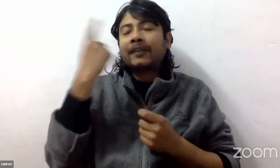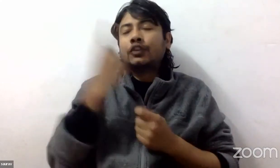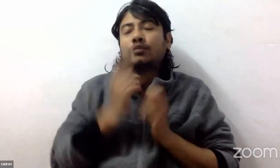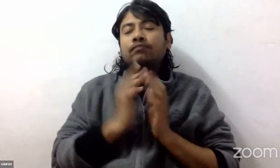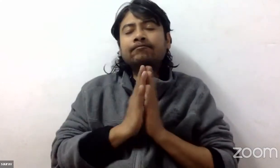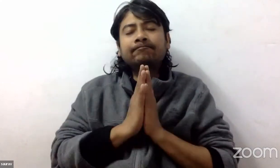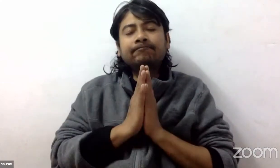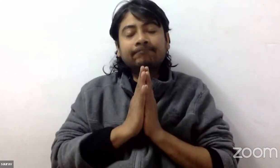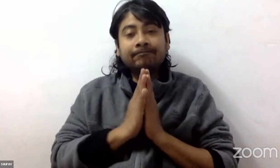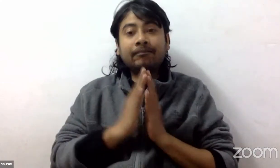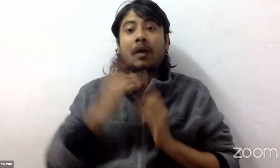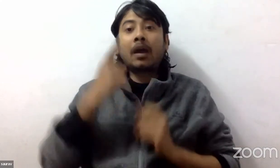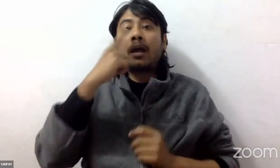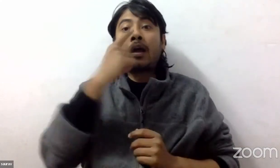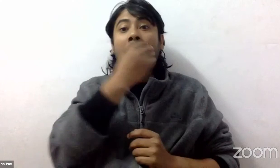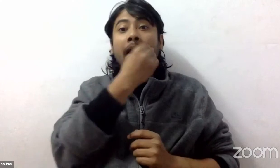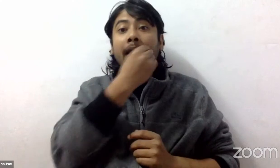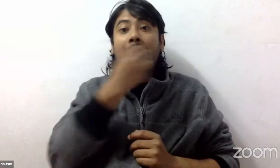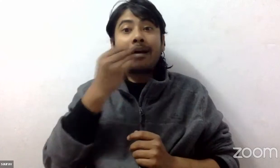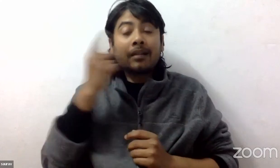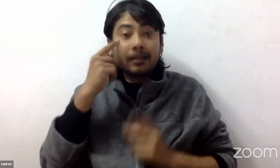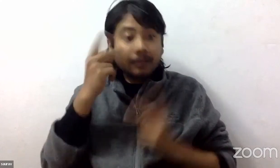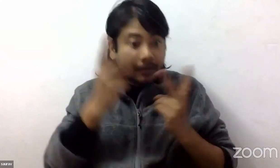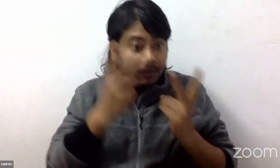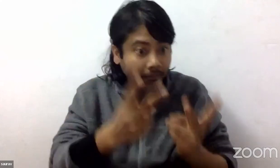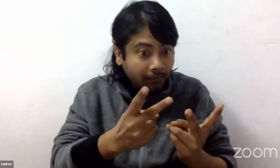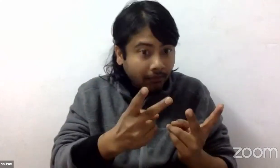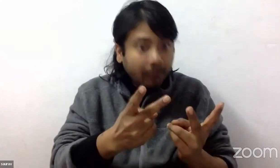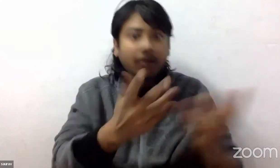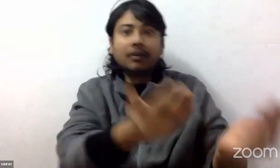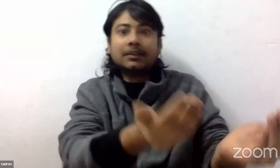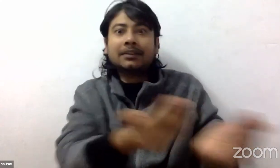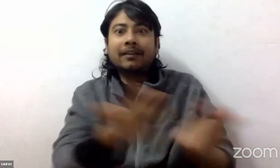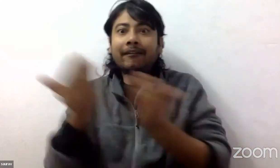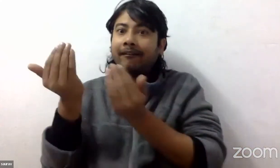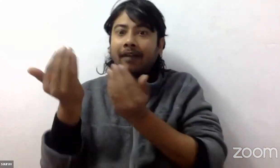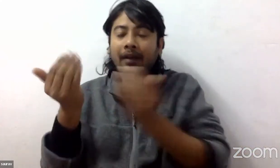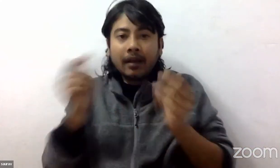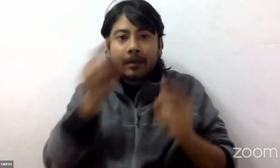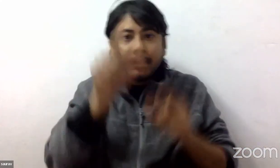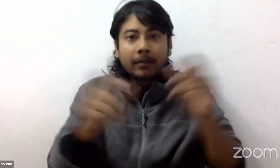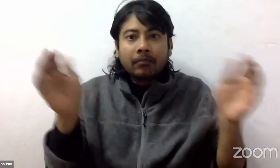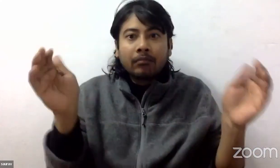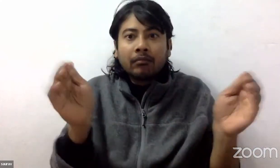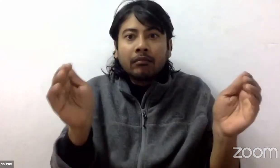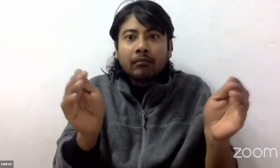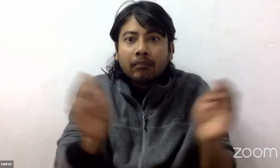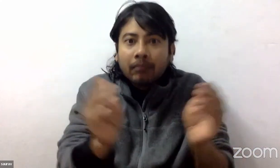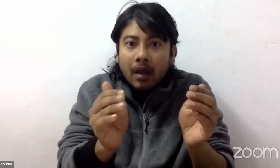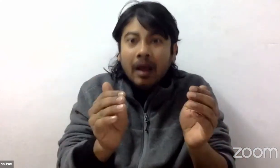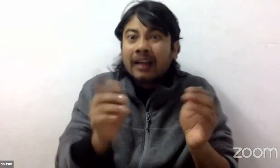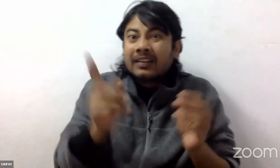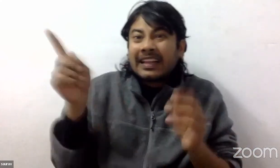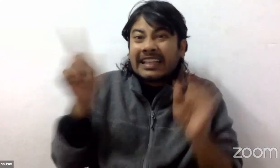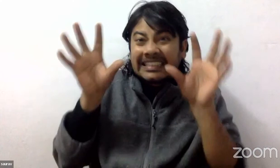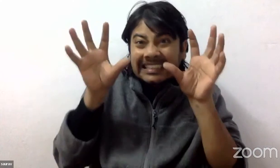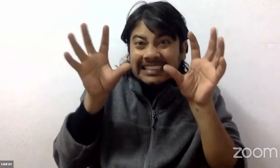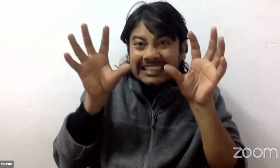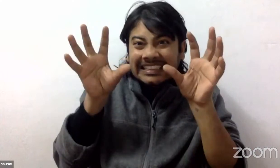people. Now, whom is Papurusha going to punish? So this person becomes jobless,